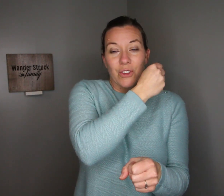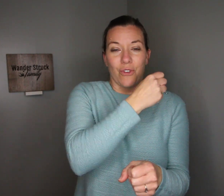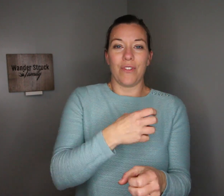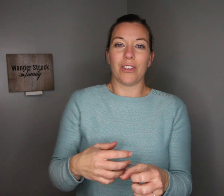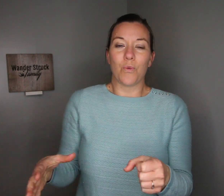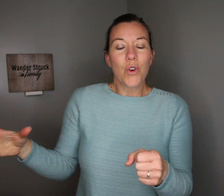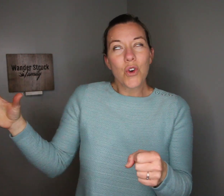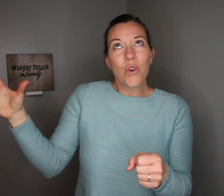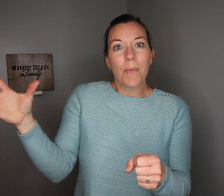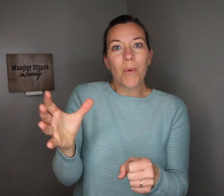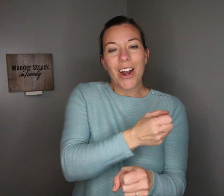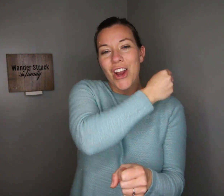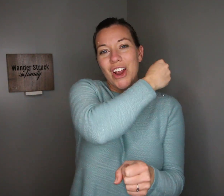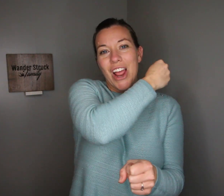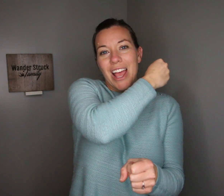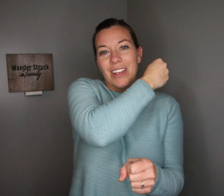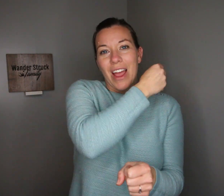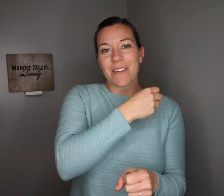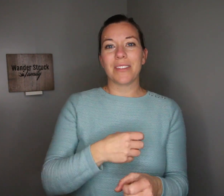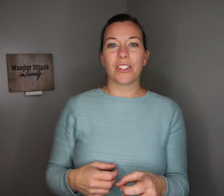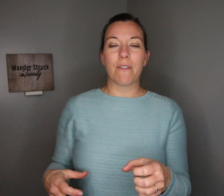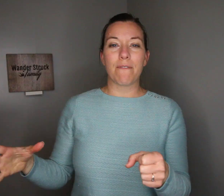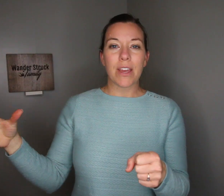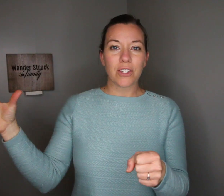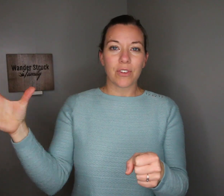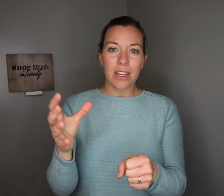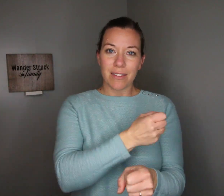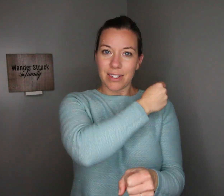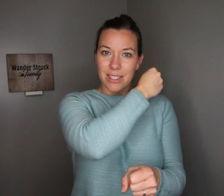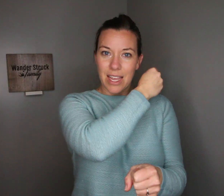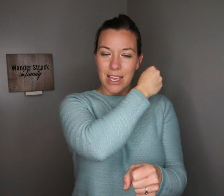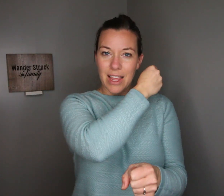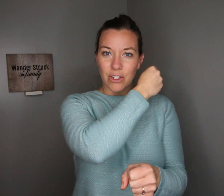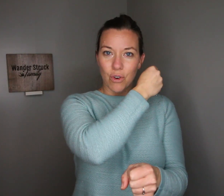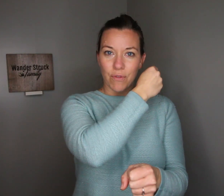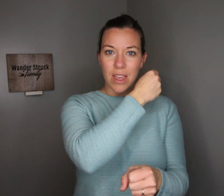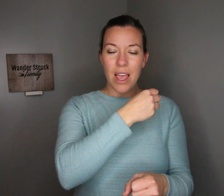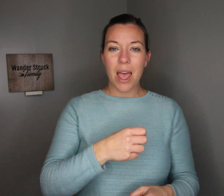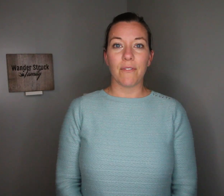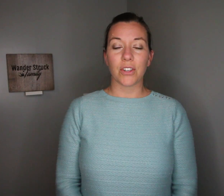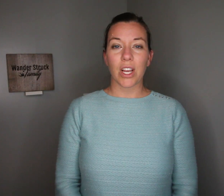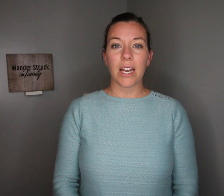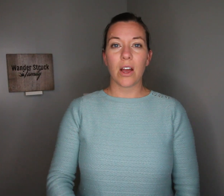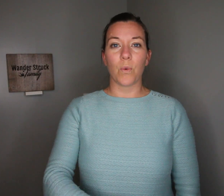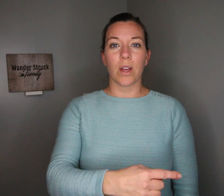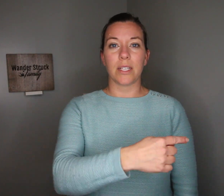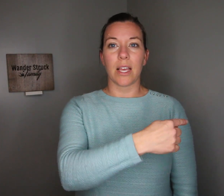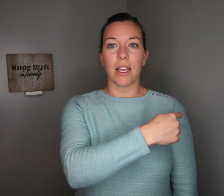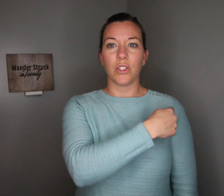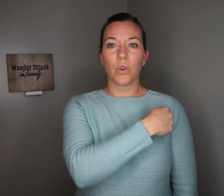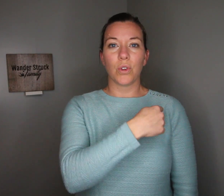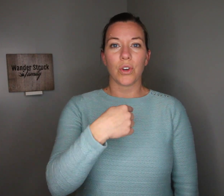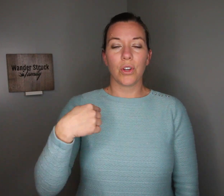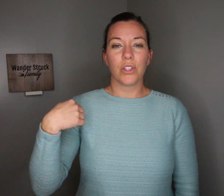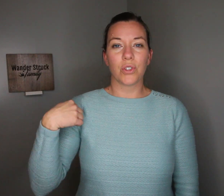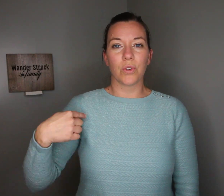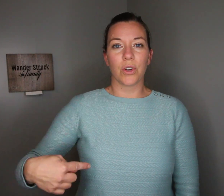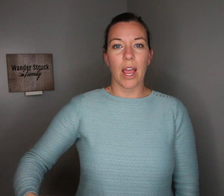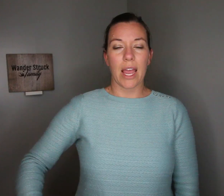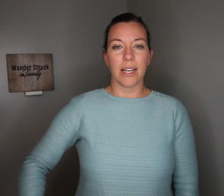trophy. So woohoo, I'm a winner, right? So victory, taking that trophy. And for China, we're going to sign shoulder, shoulder, and